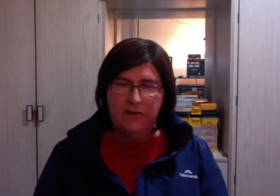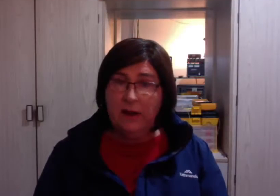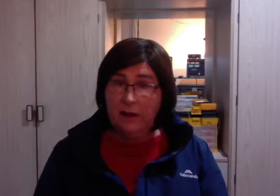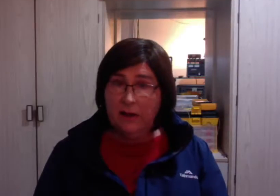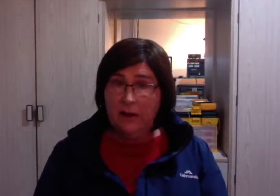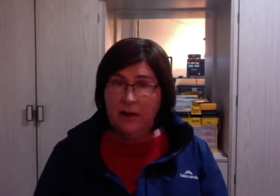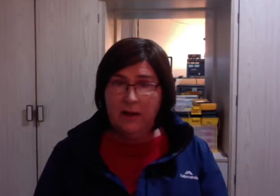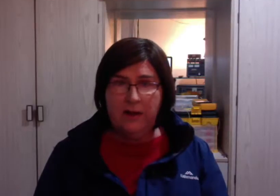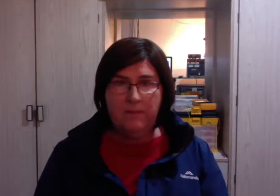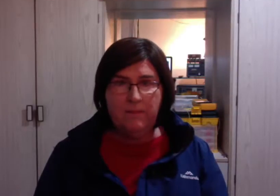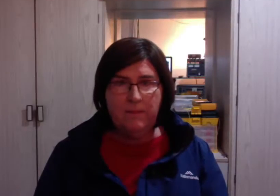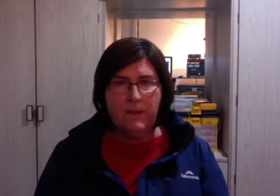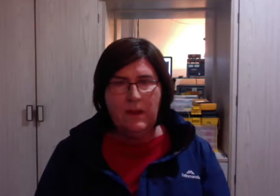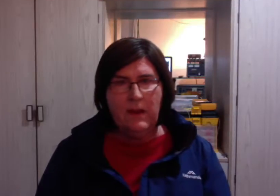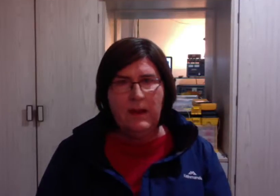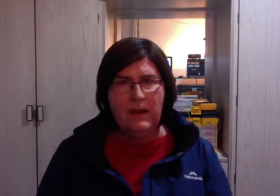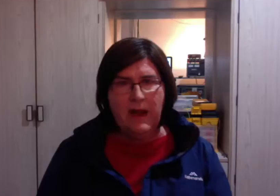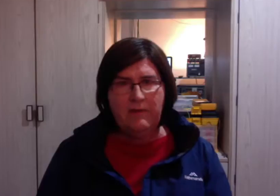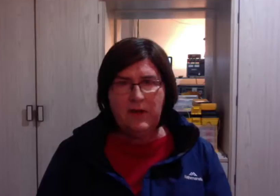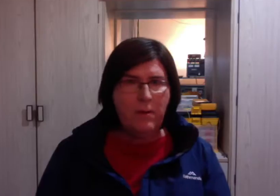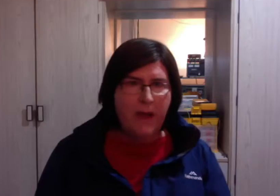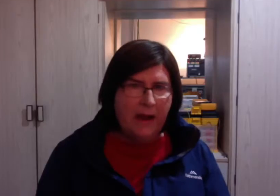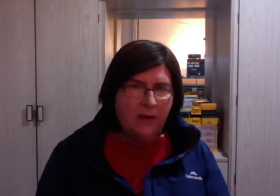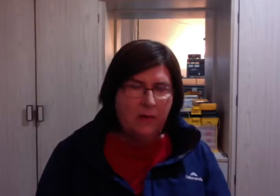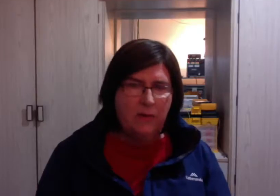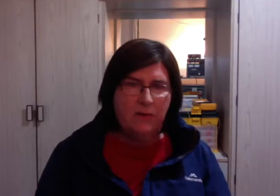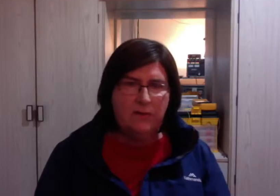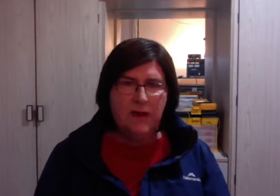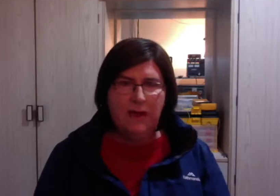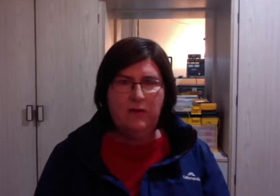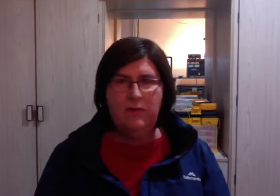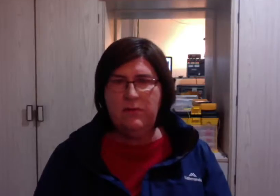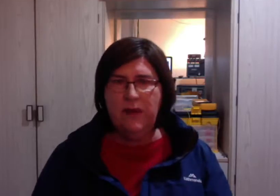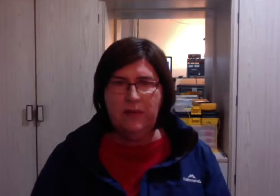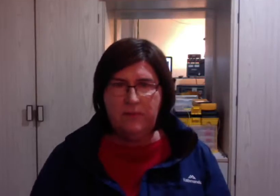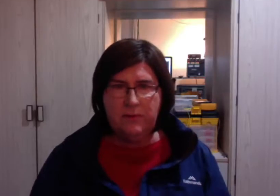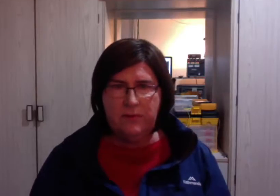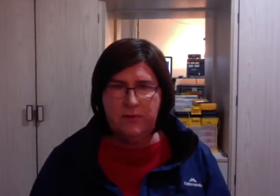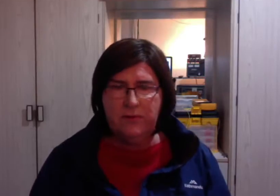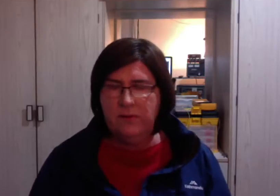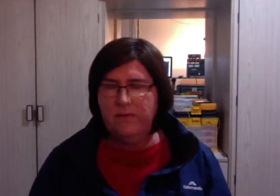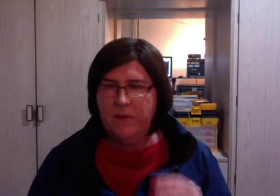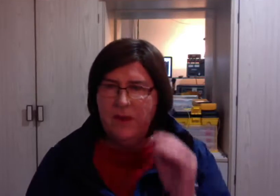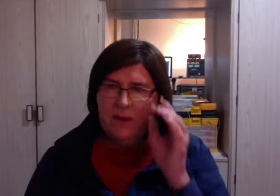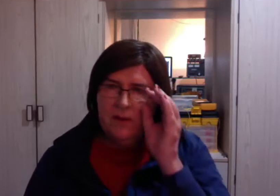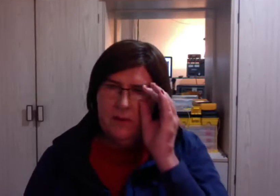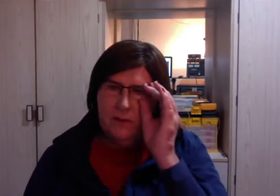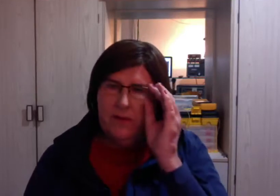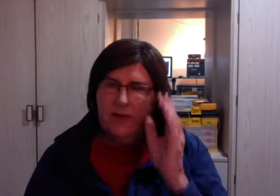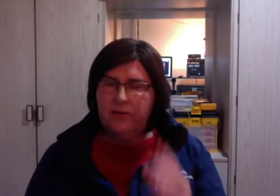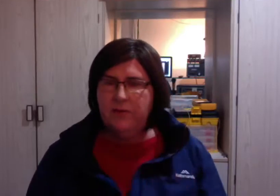stuck and have to go back or exit through another route or that sort of